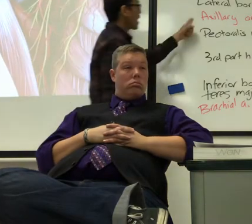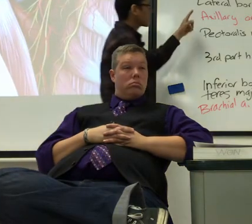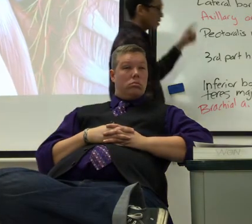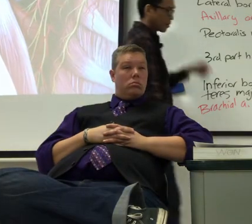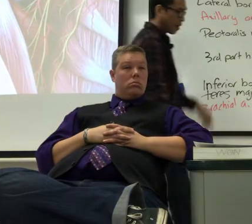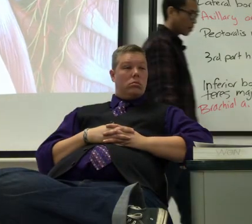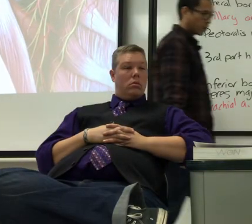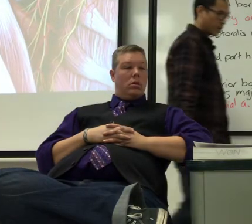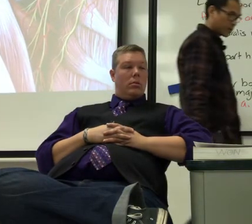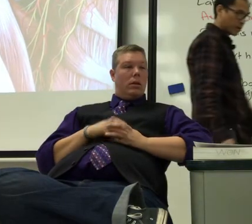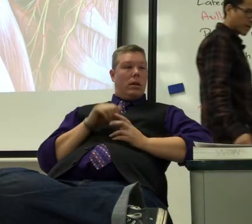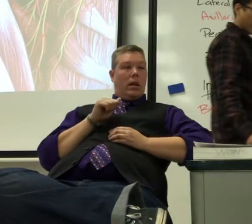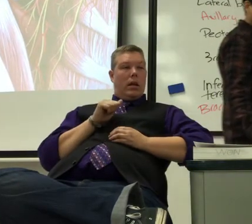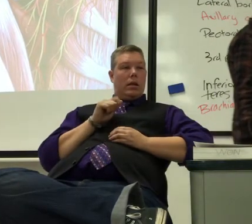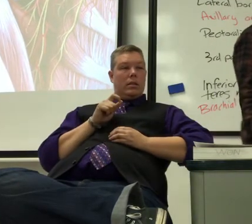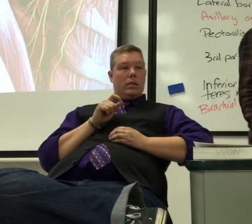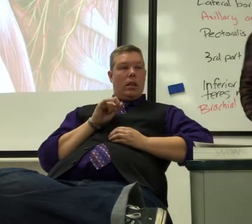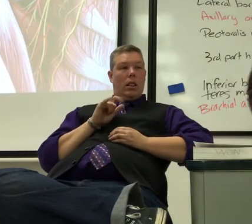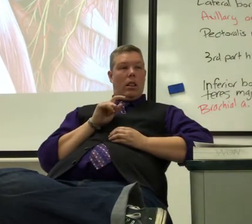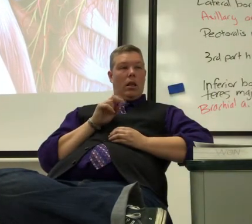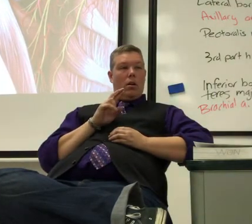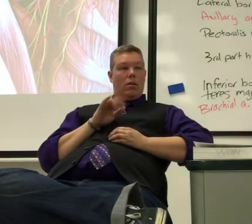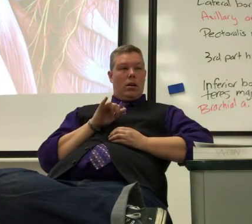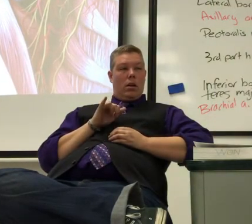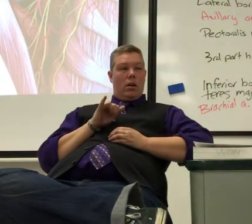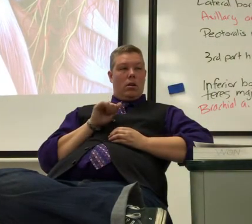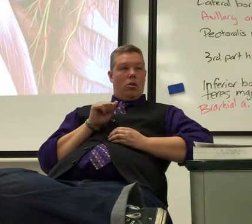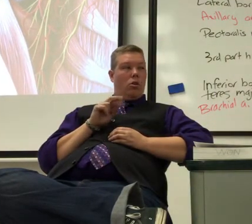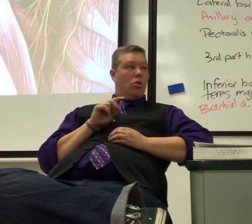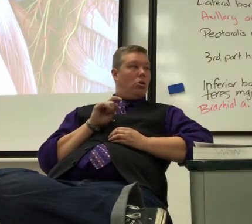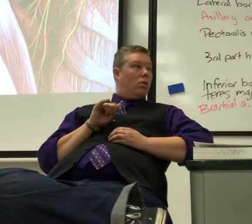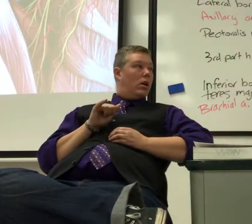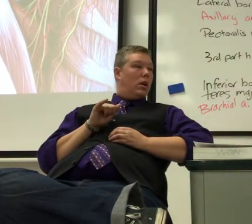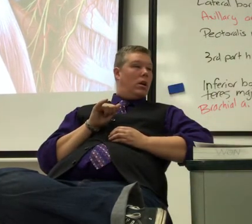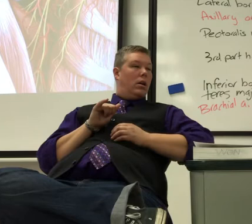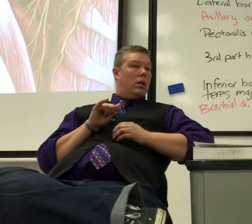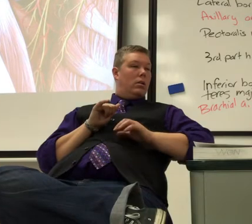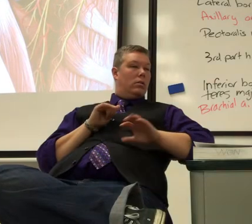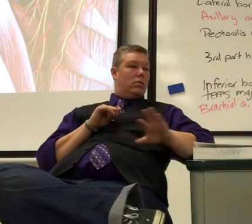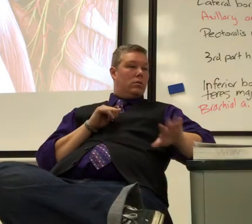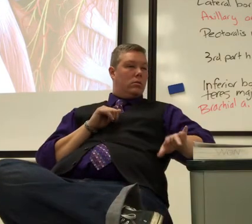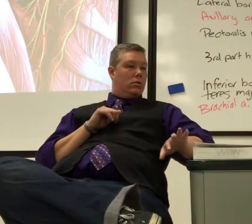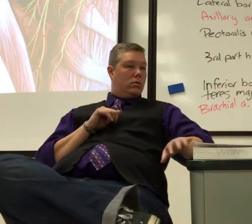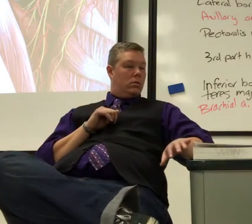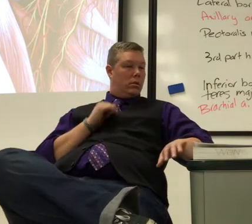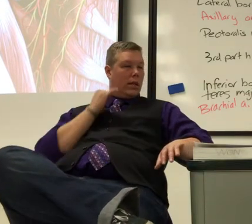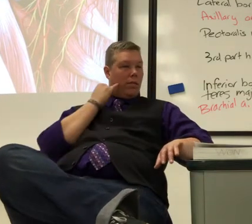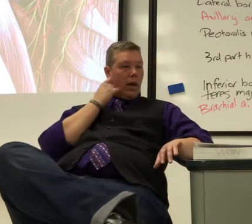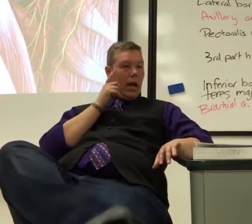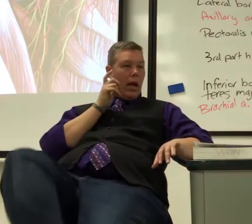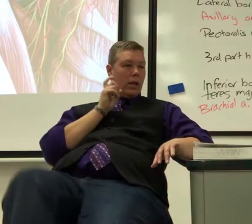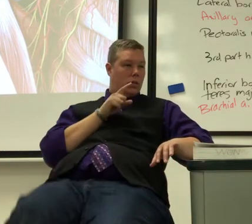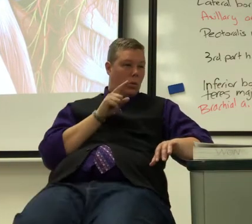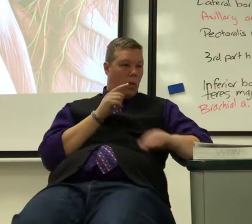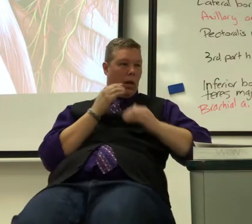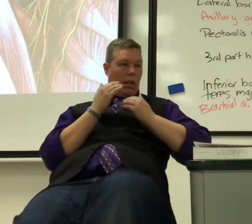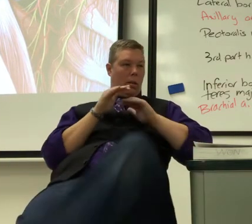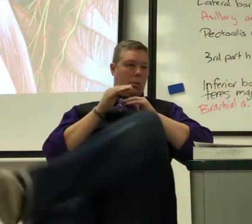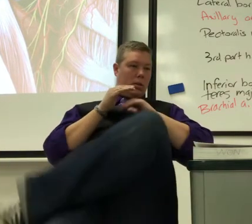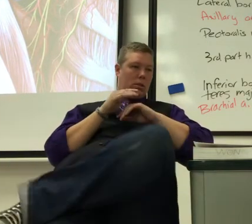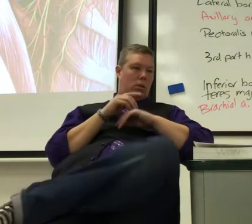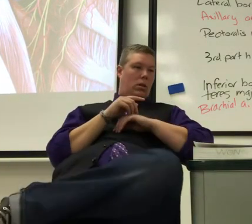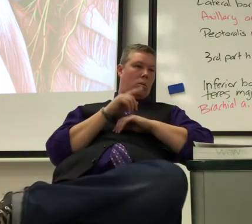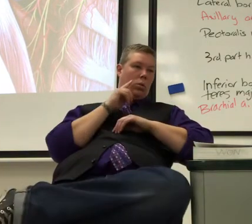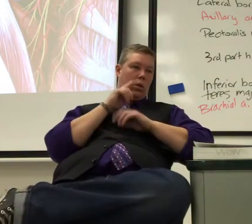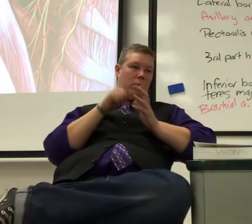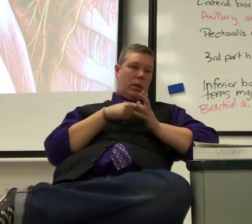But the axillary artery, if I asked you its limits, where does it begin? Well, it begins where the other one ends, at the lateral